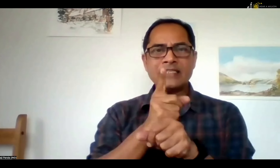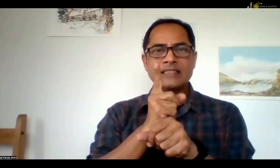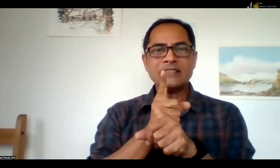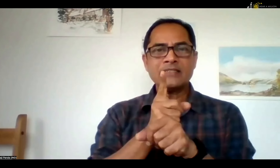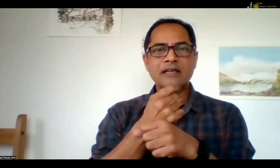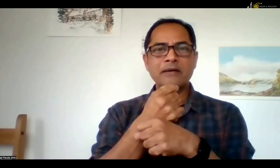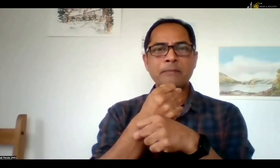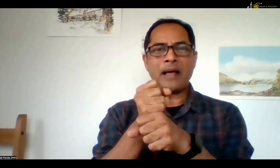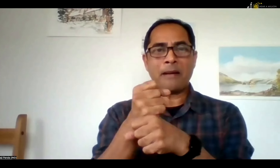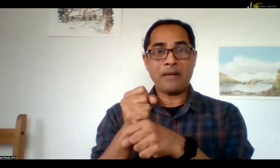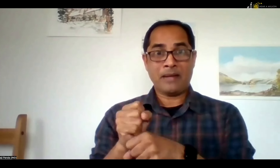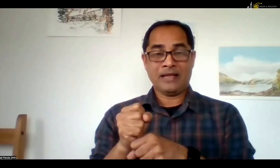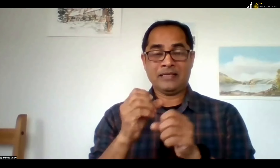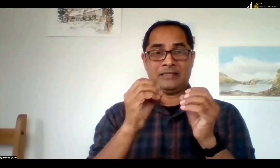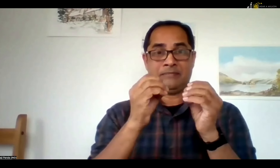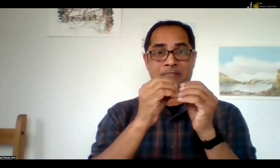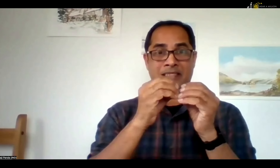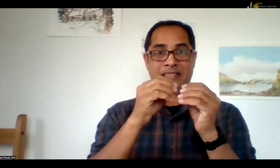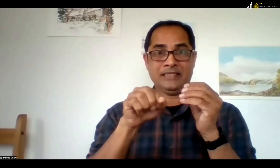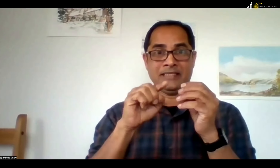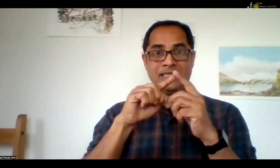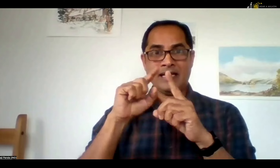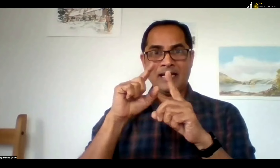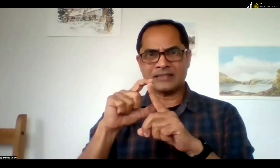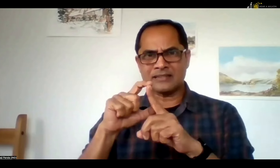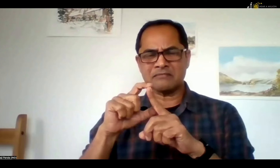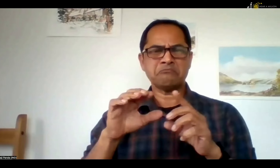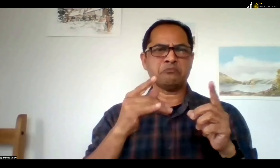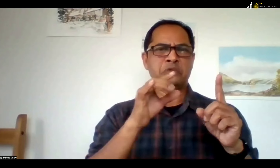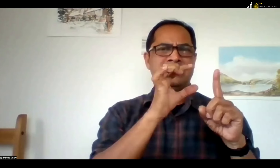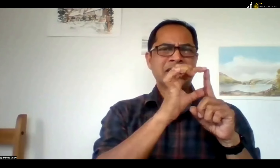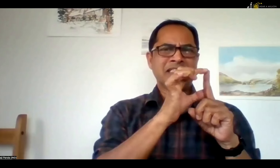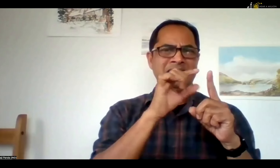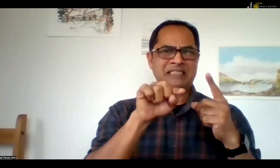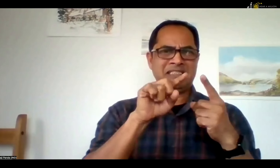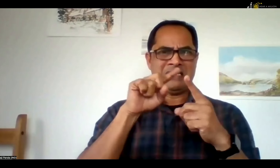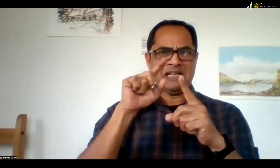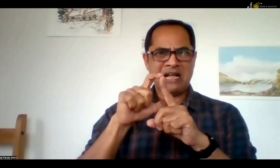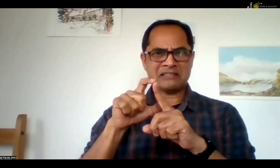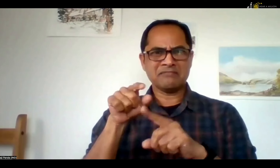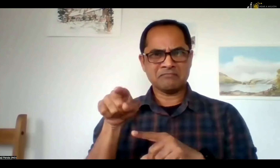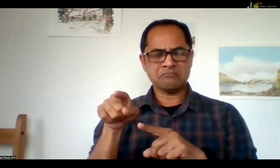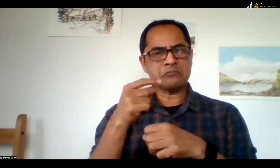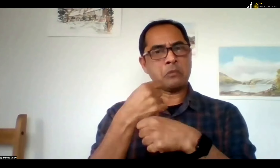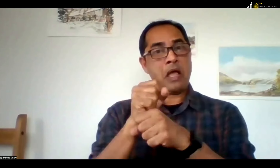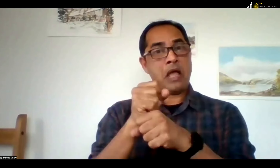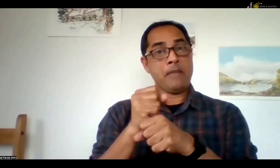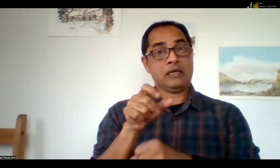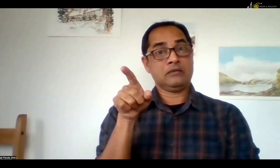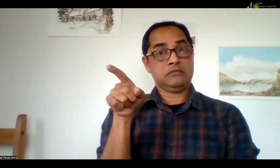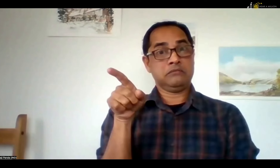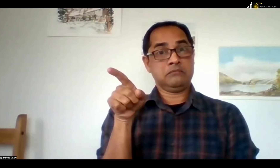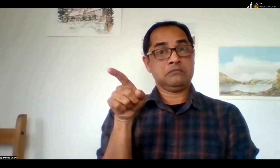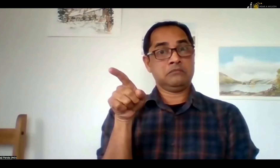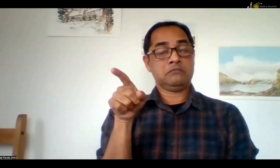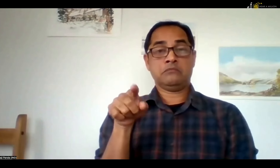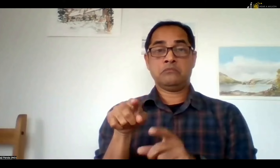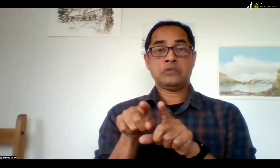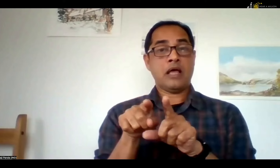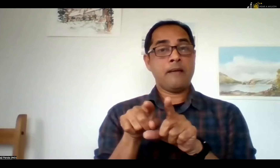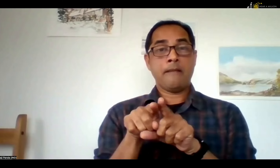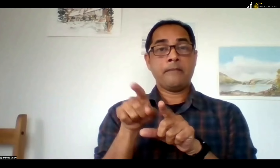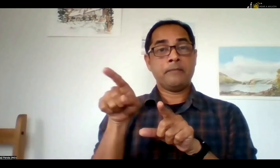failed? The Rehabilitation Council of India, who are responsible for the teacher special education courses, who